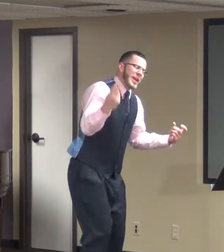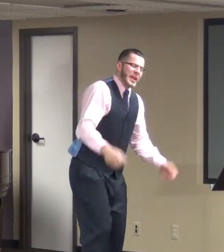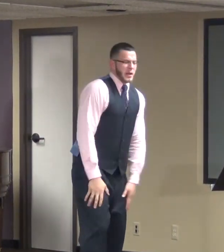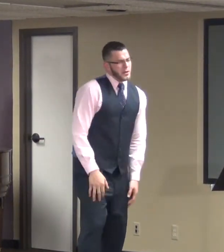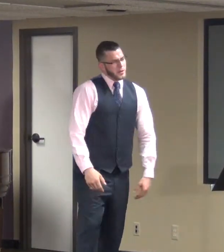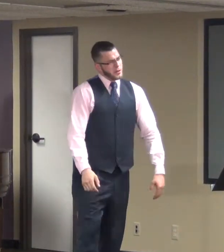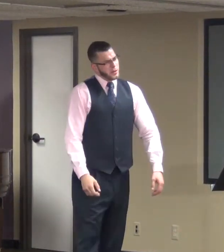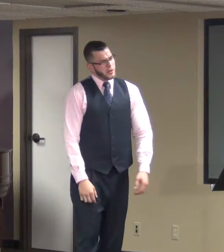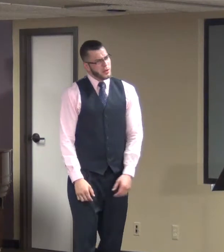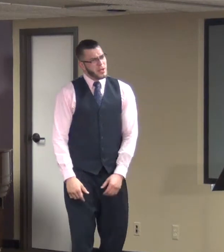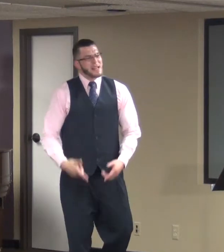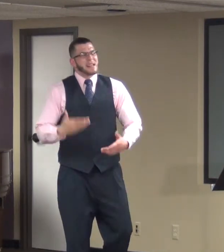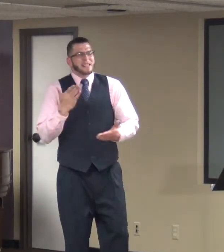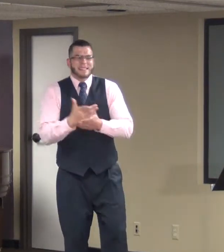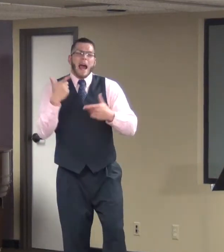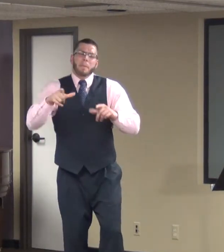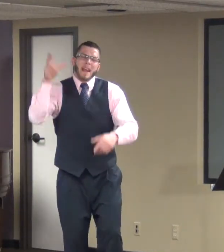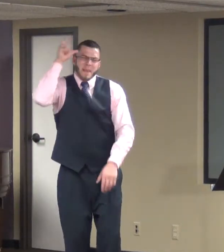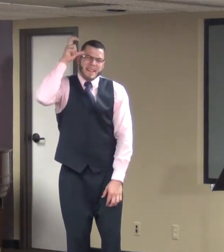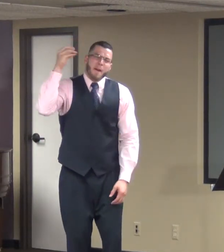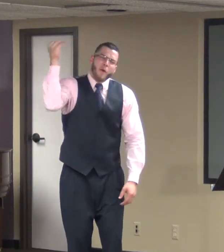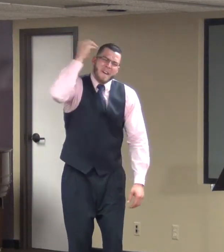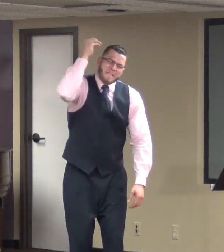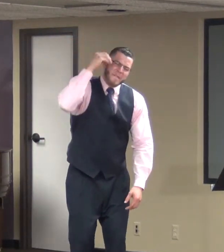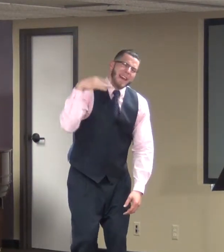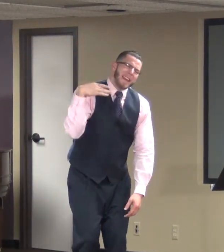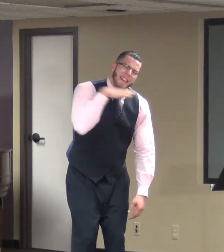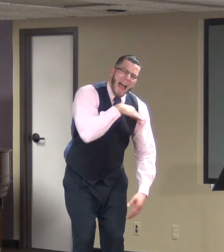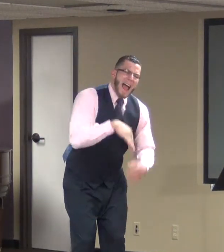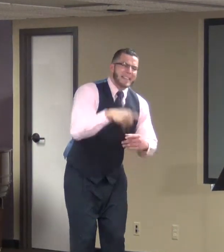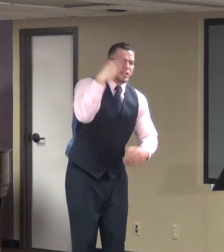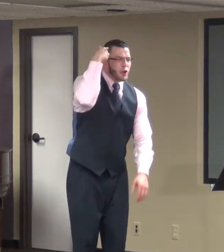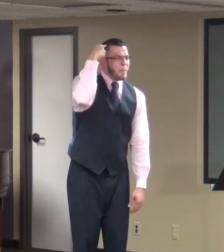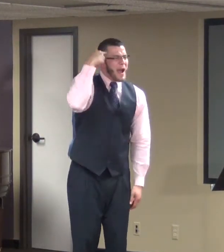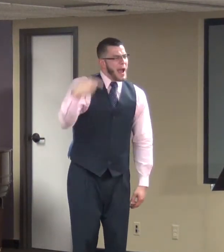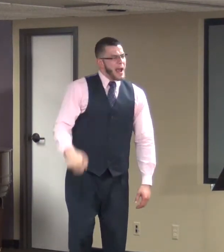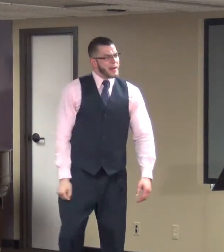win. Stop letting the devil feed lies into your mind.